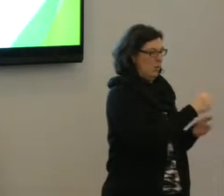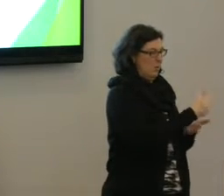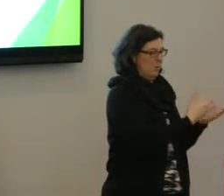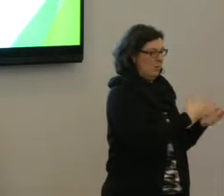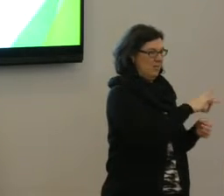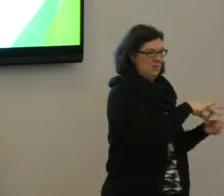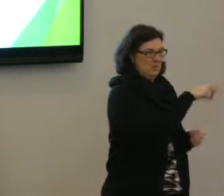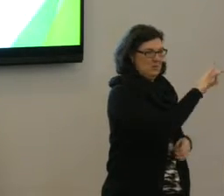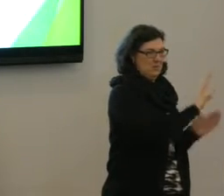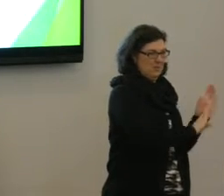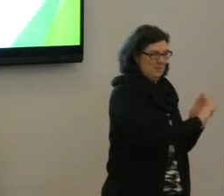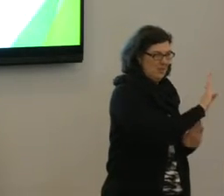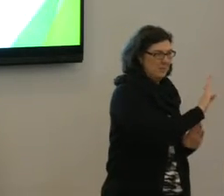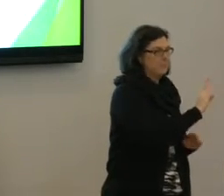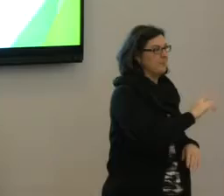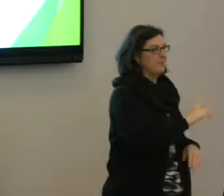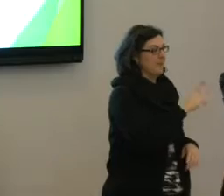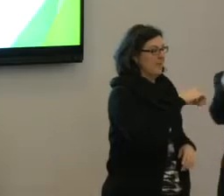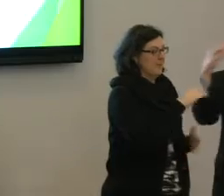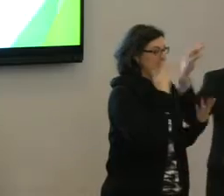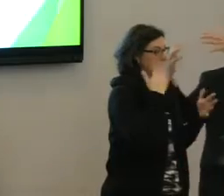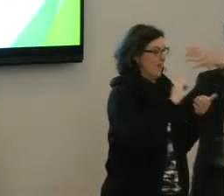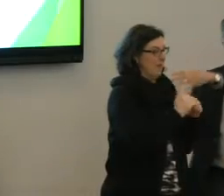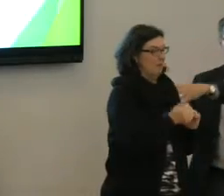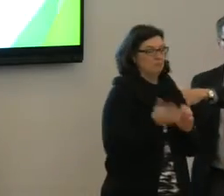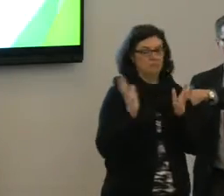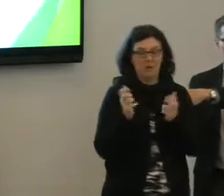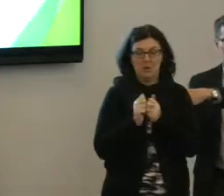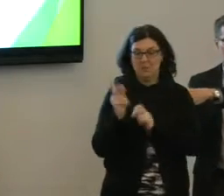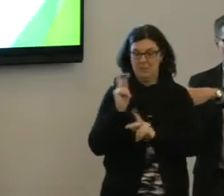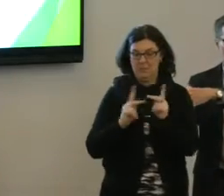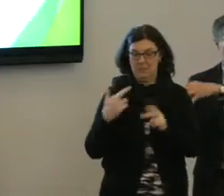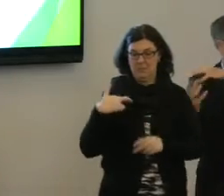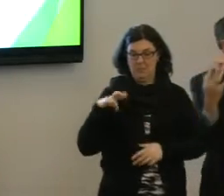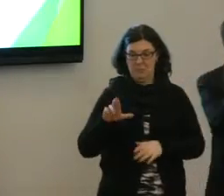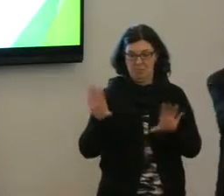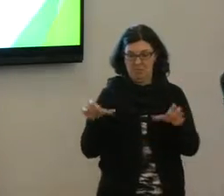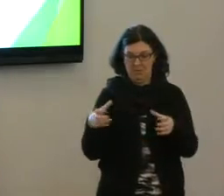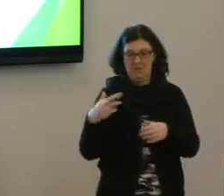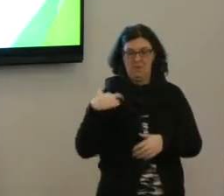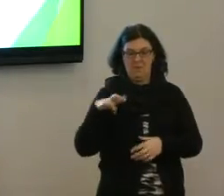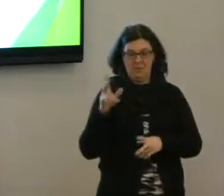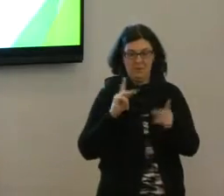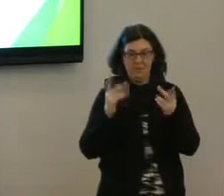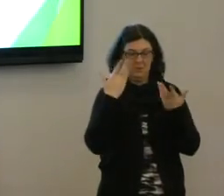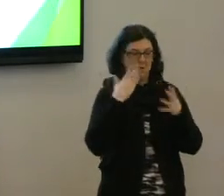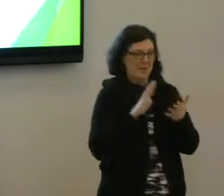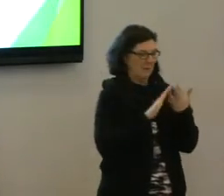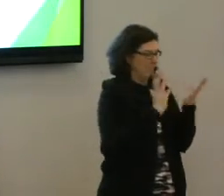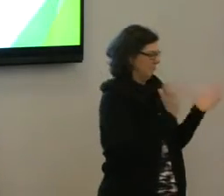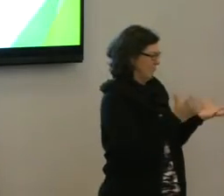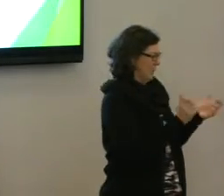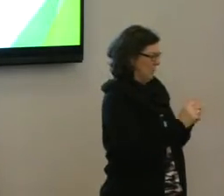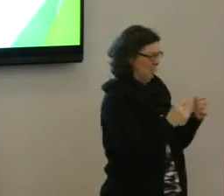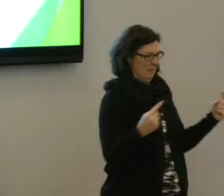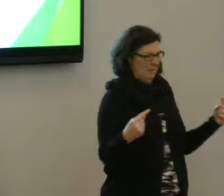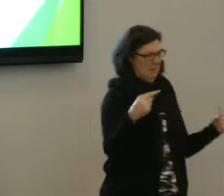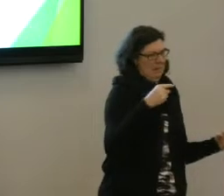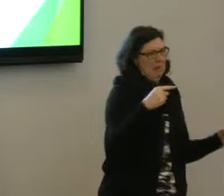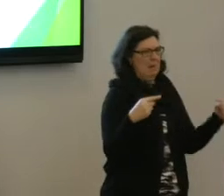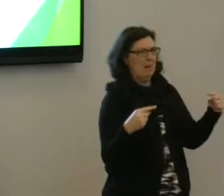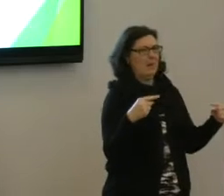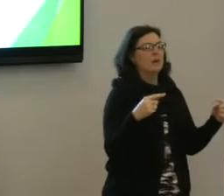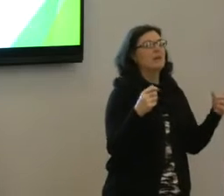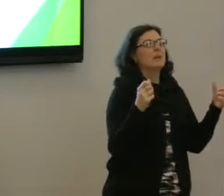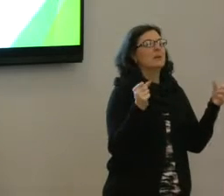of life, and they don't know how to talk to the people on the religious side, and the religious side folks don't know how to talk to the people on